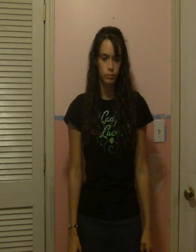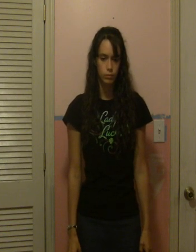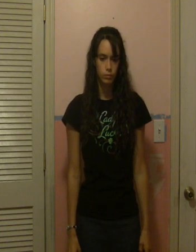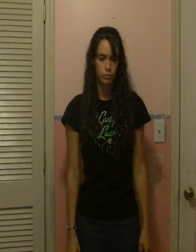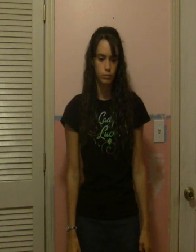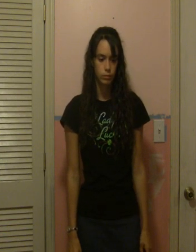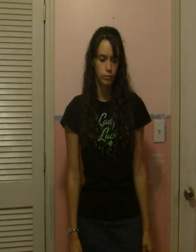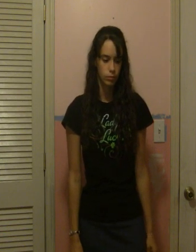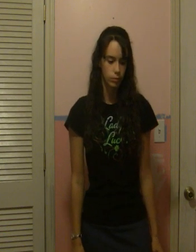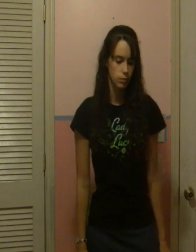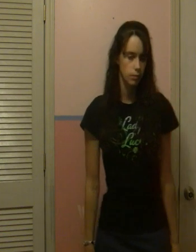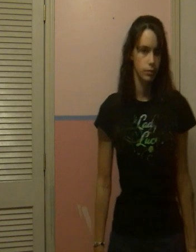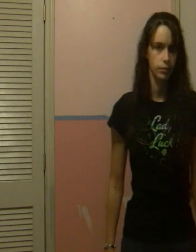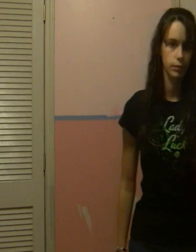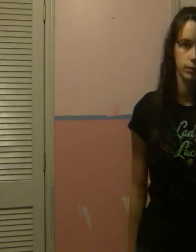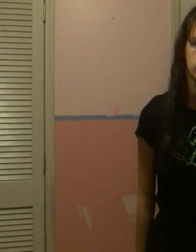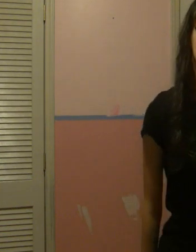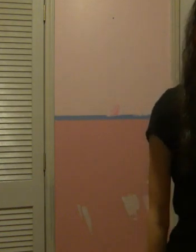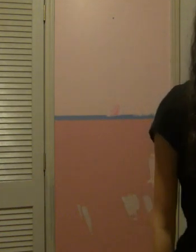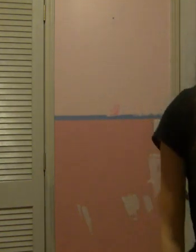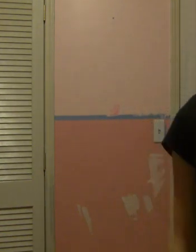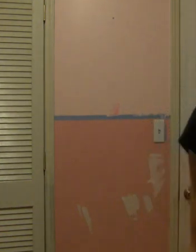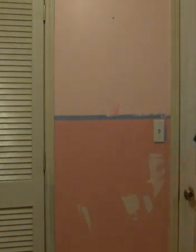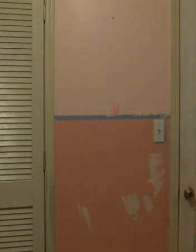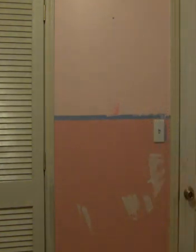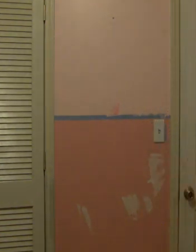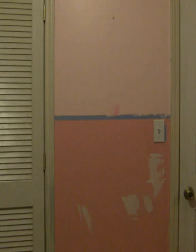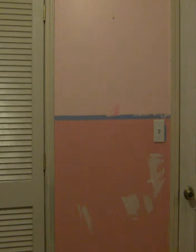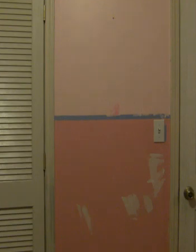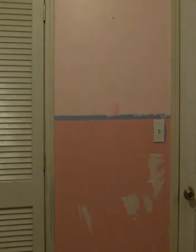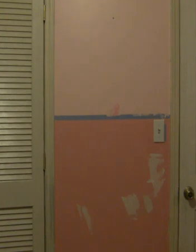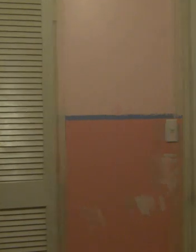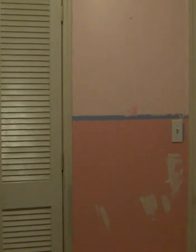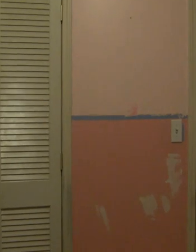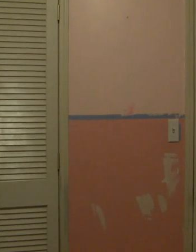I give it to you, I give it to you, why don't we sing?